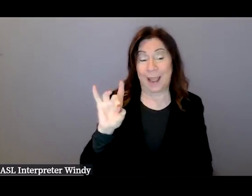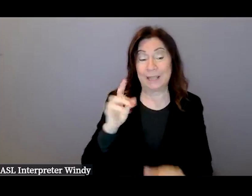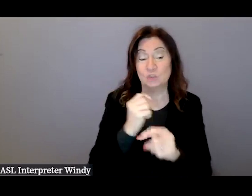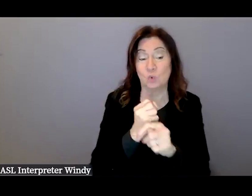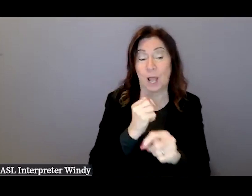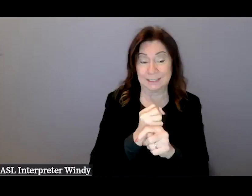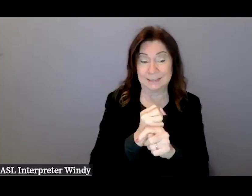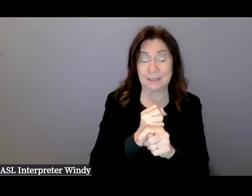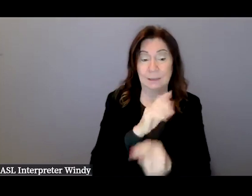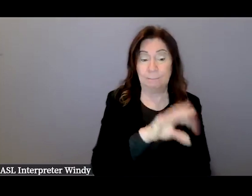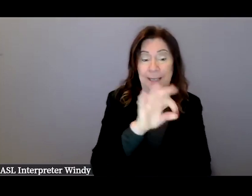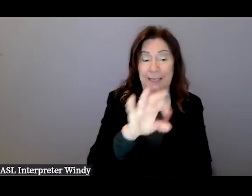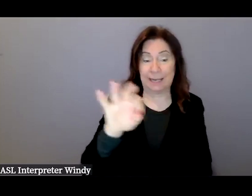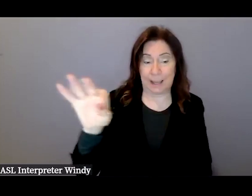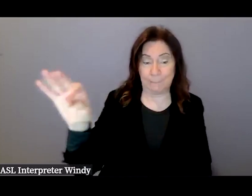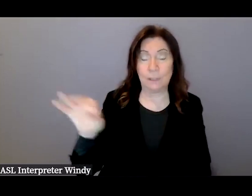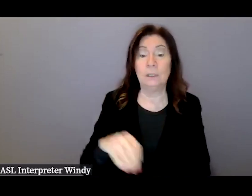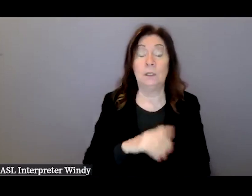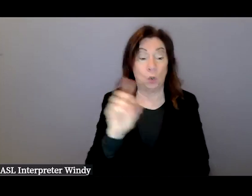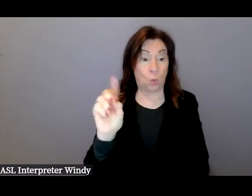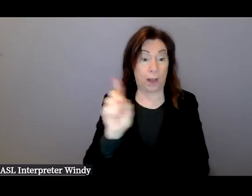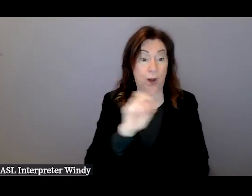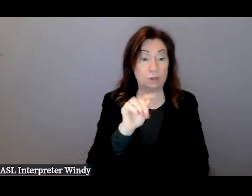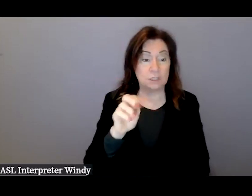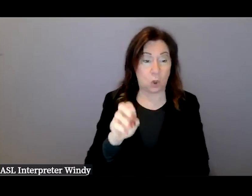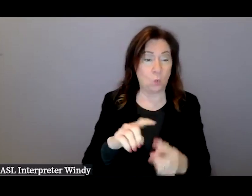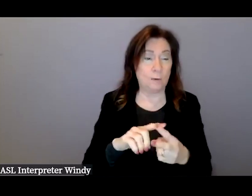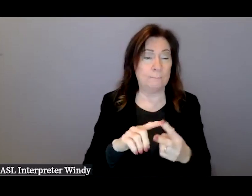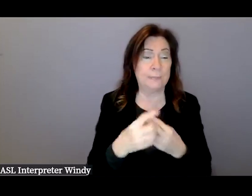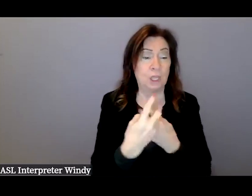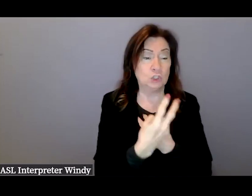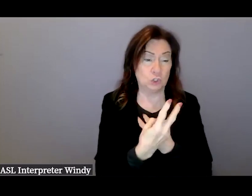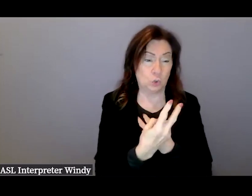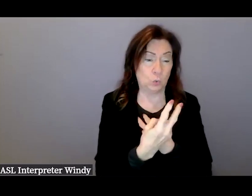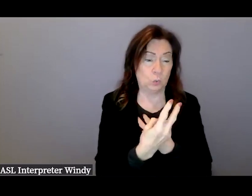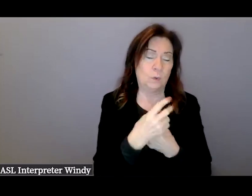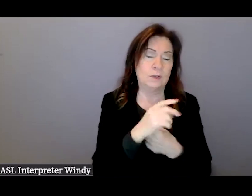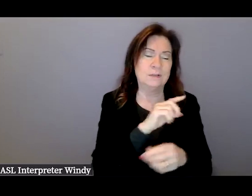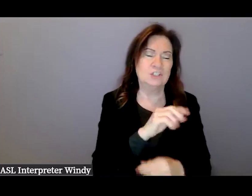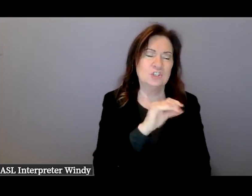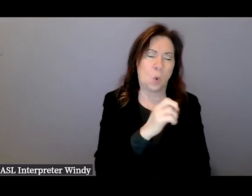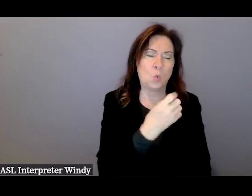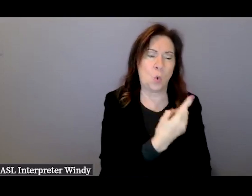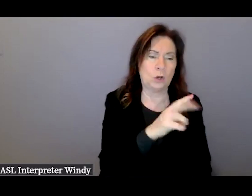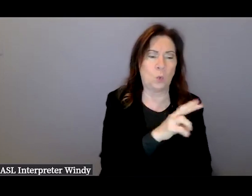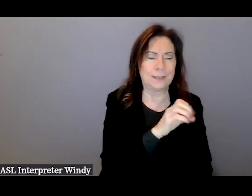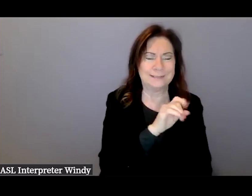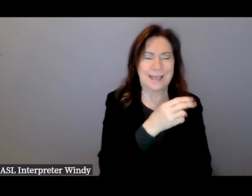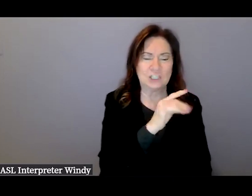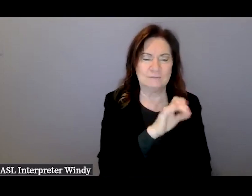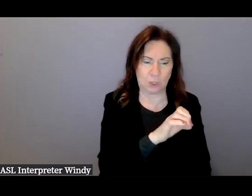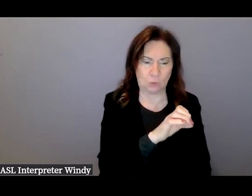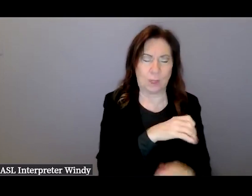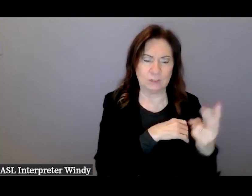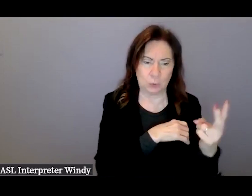The trucks will be in the following zones: 2 in zone 1, which is West Asheville,